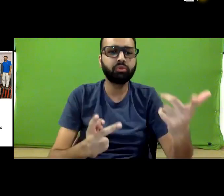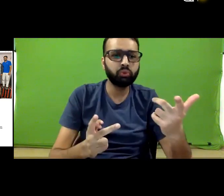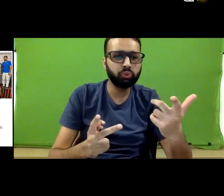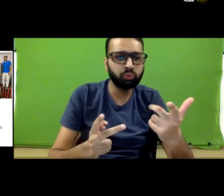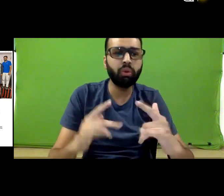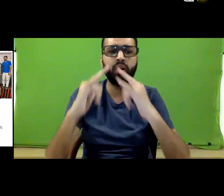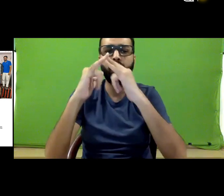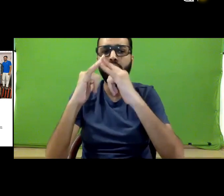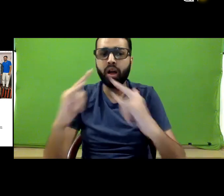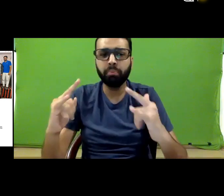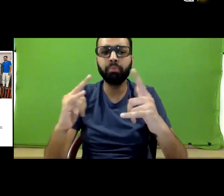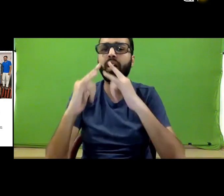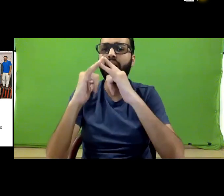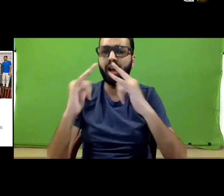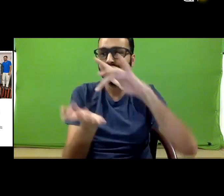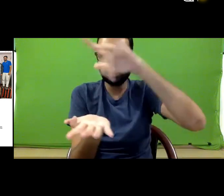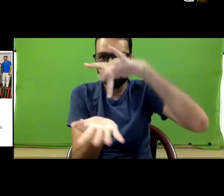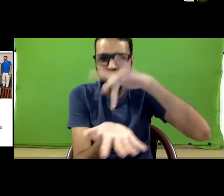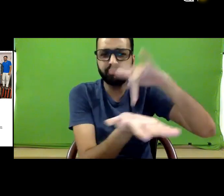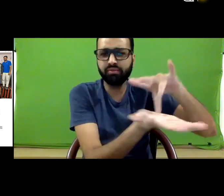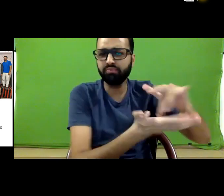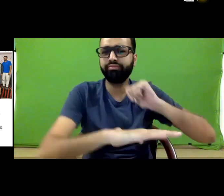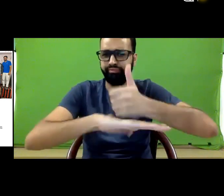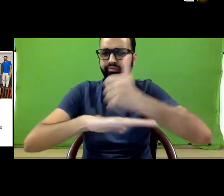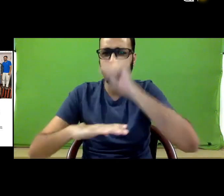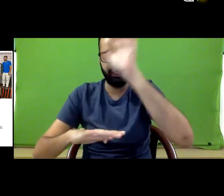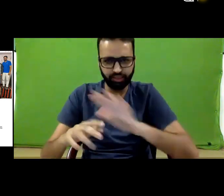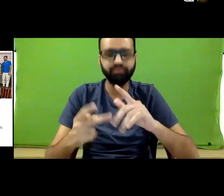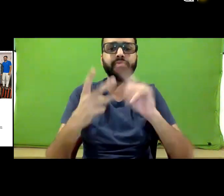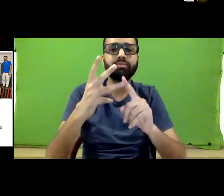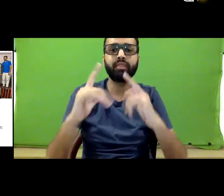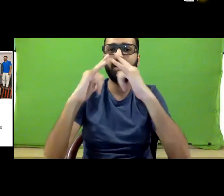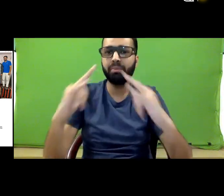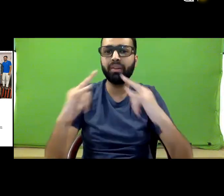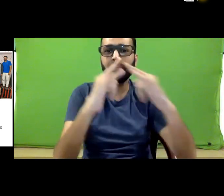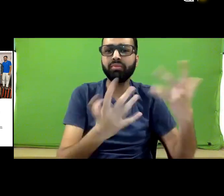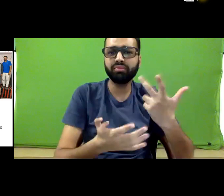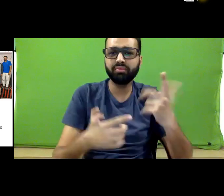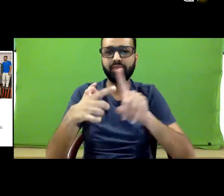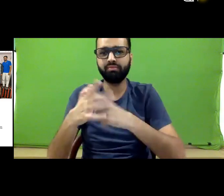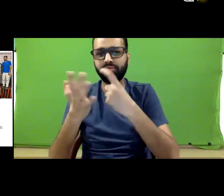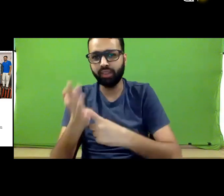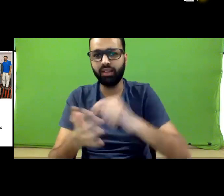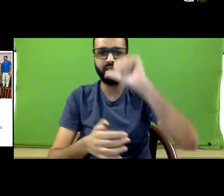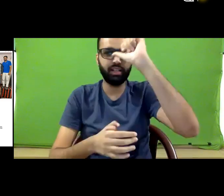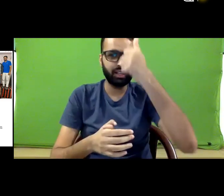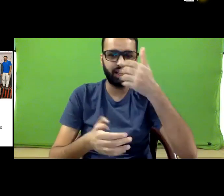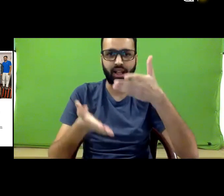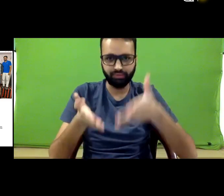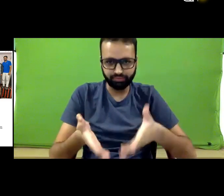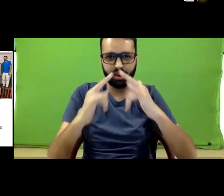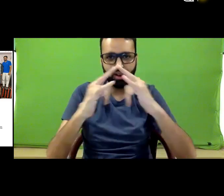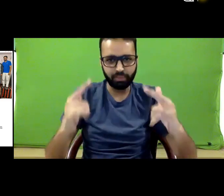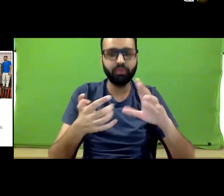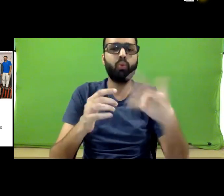state levels, camps, camps at different areas. Third,